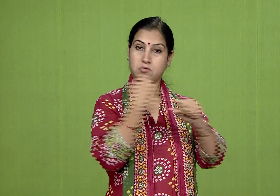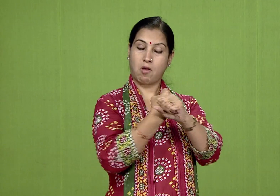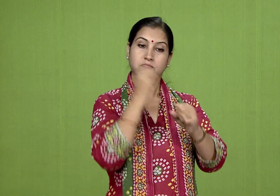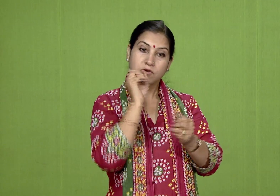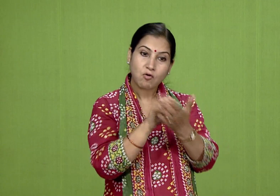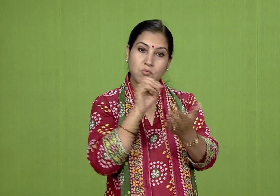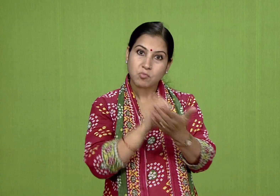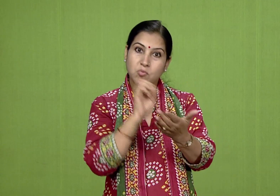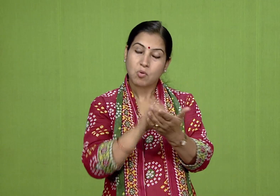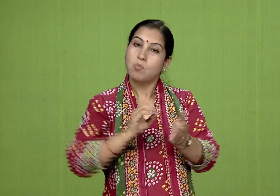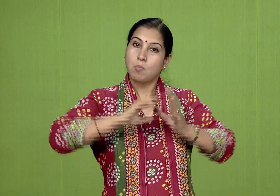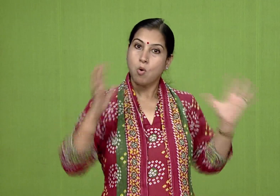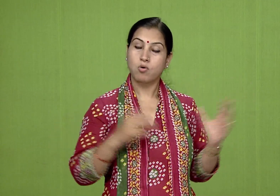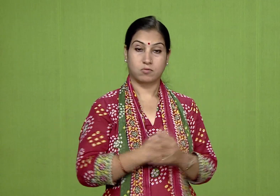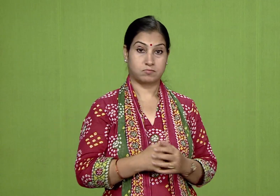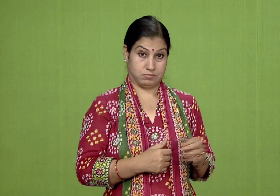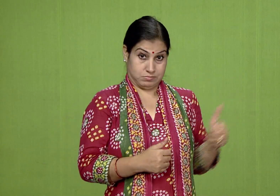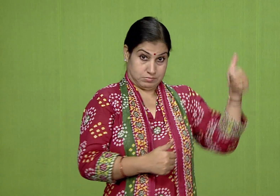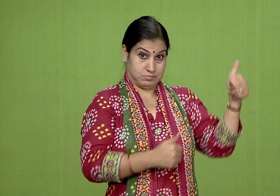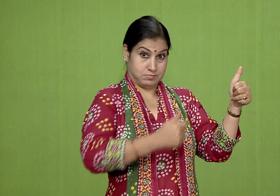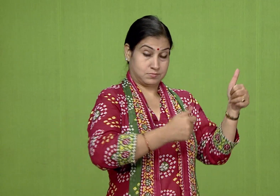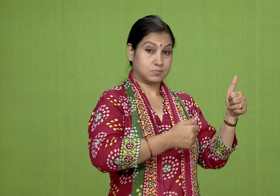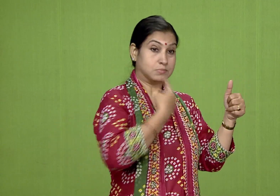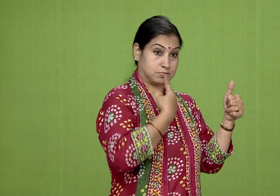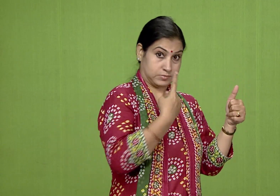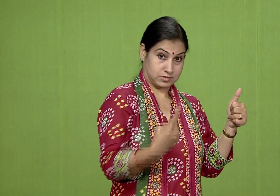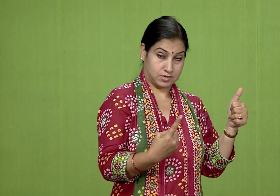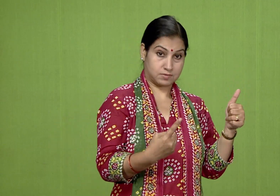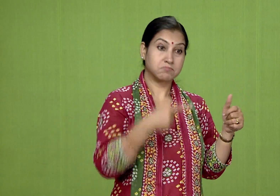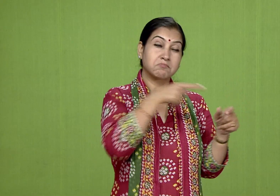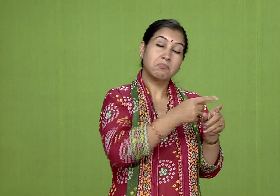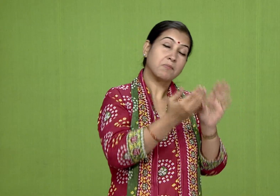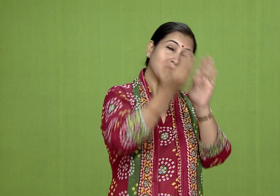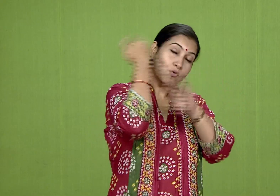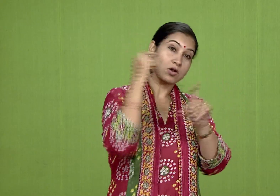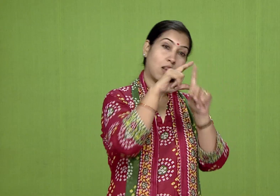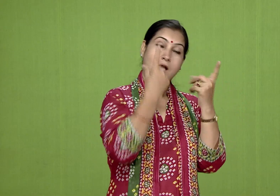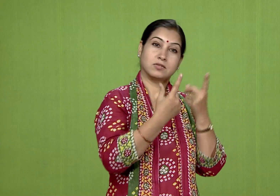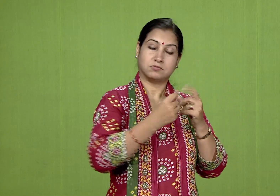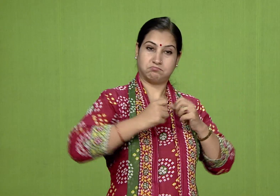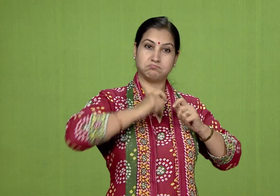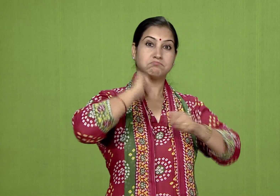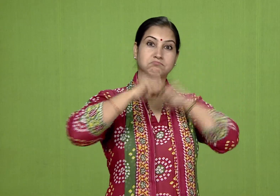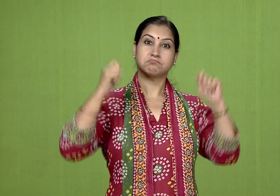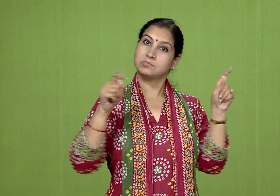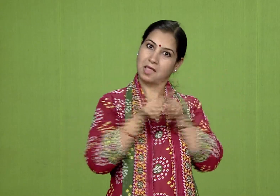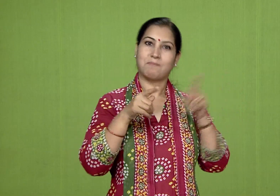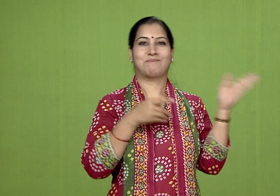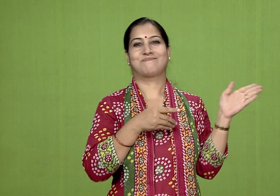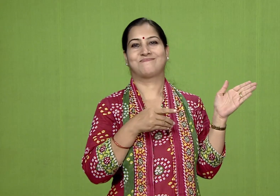The restaurant owner said that he was a class bully and